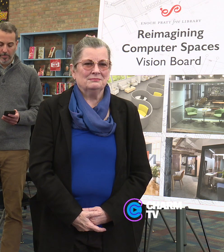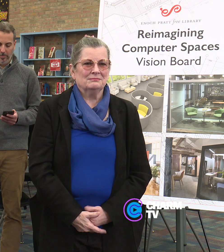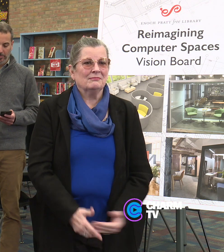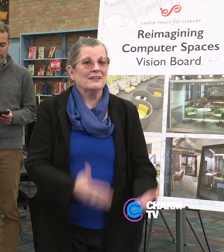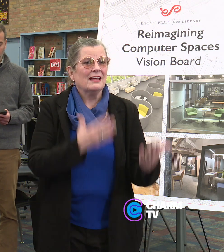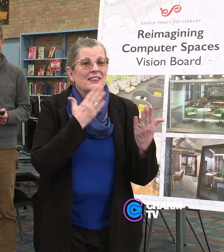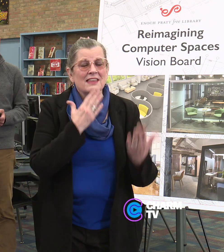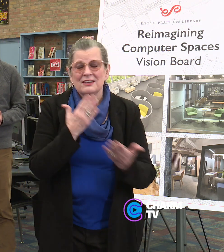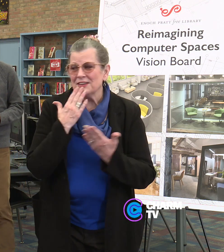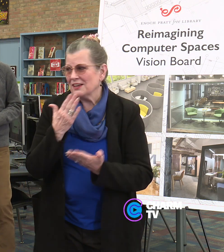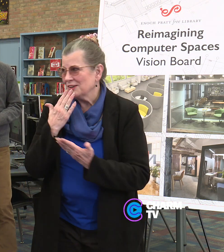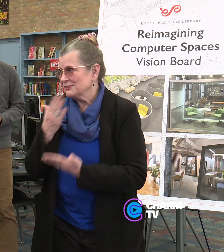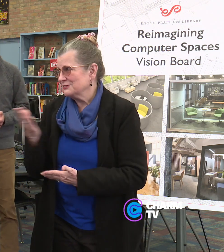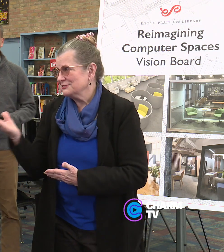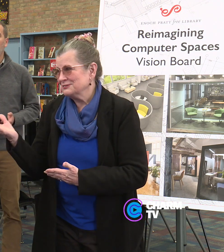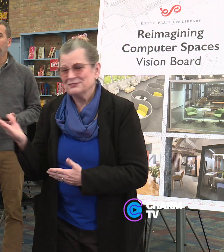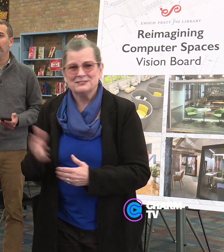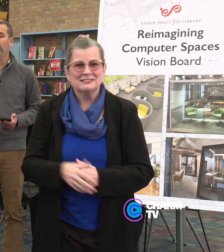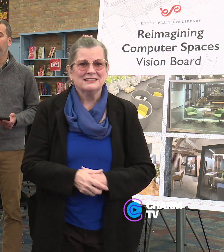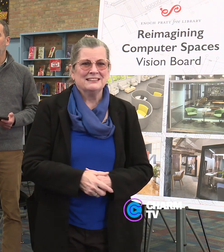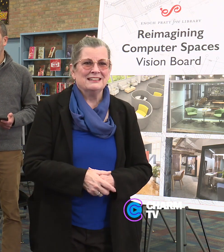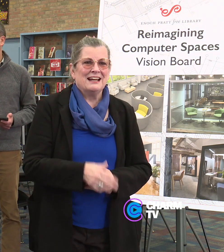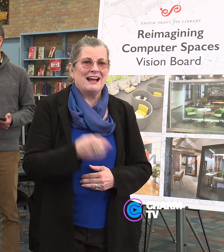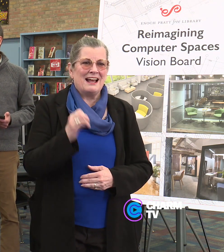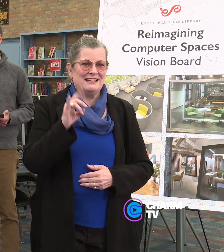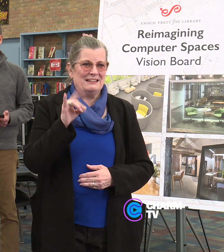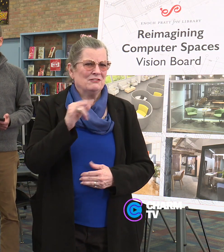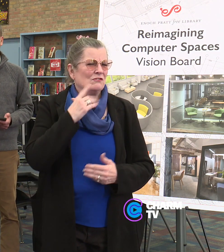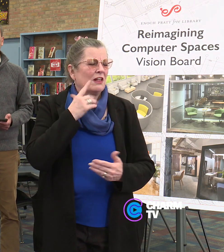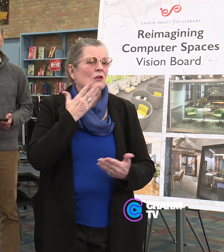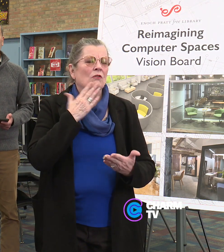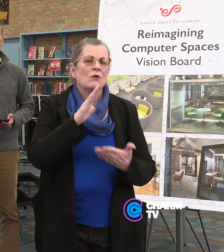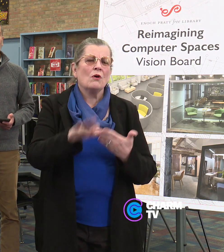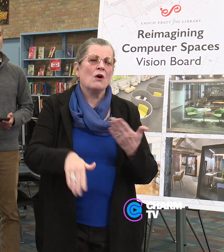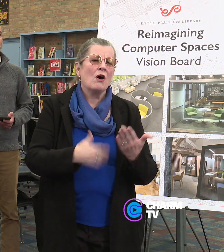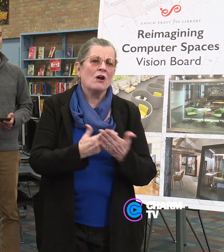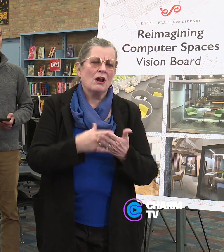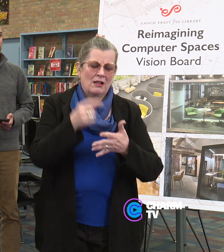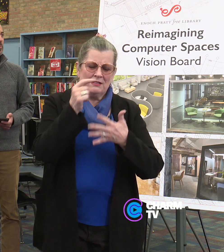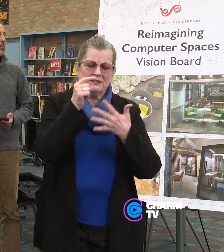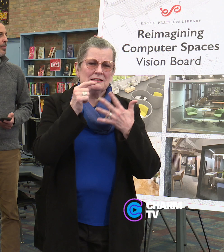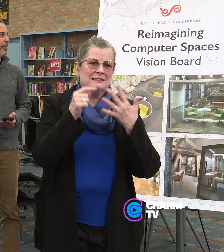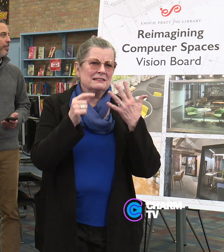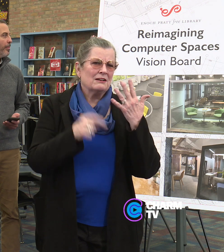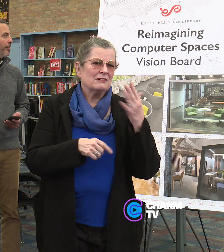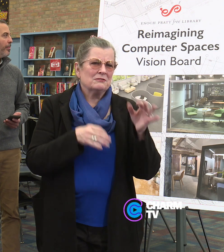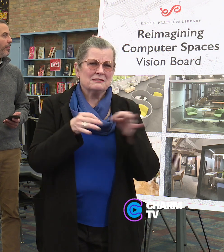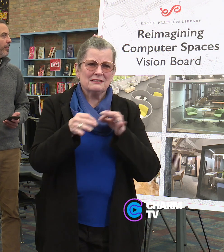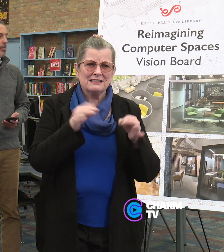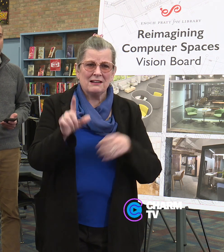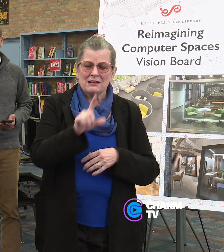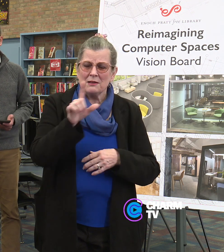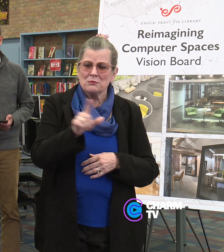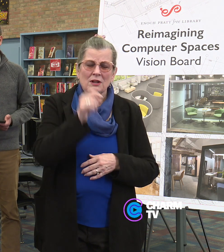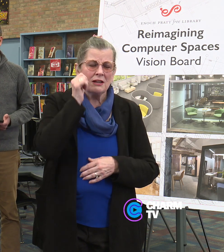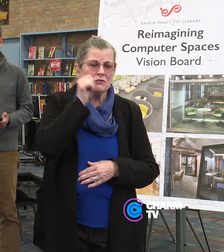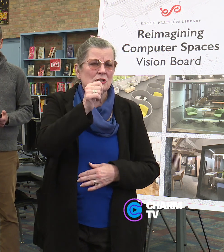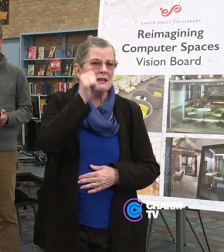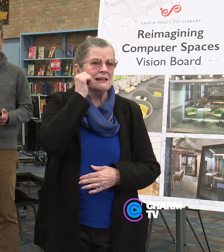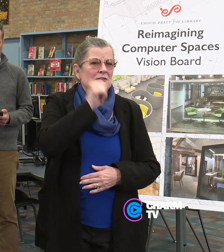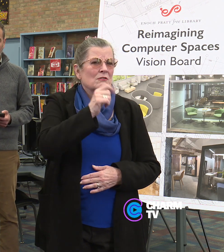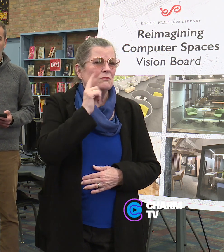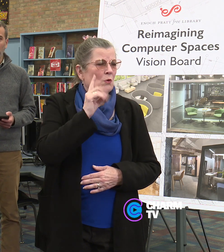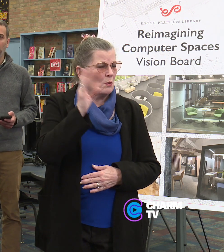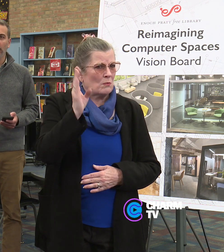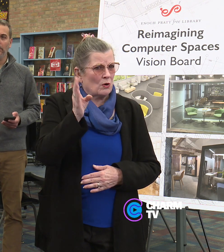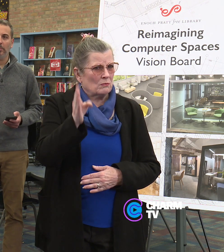Thank you, Heidi, and thank you for all that the Pratt Library does each and every day for Baltimoreans.